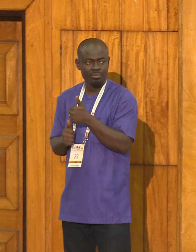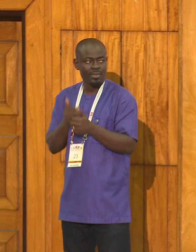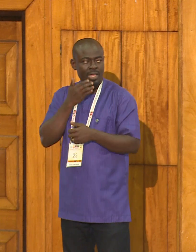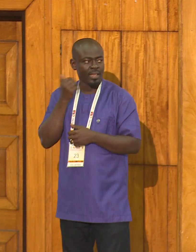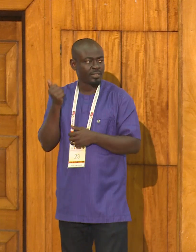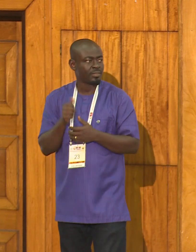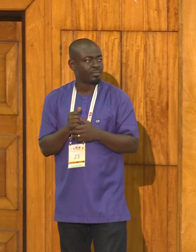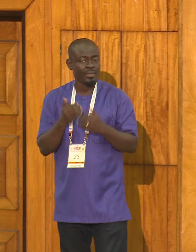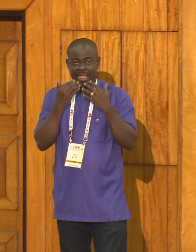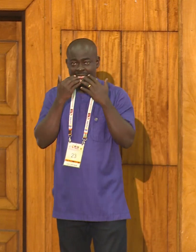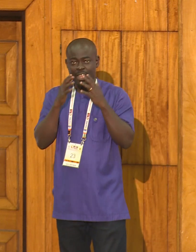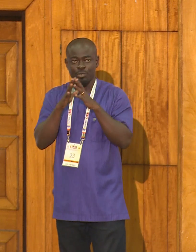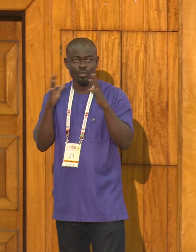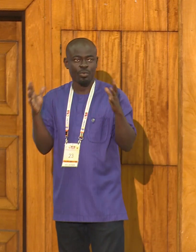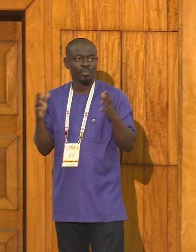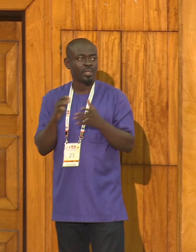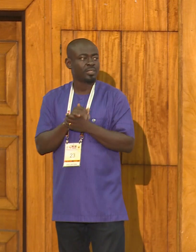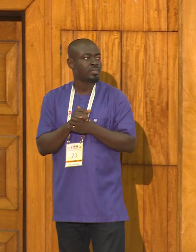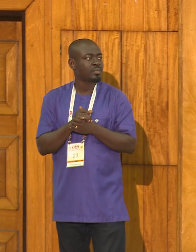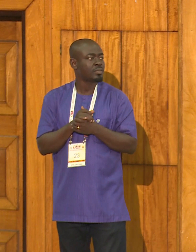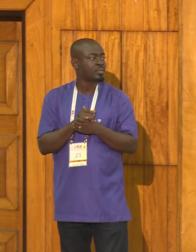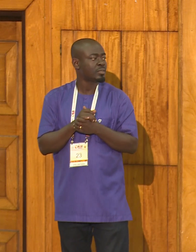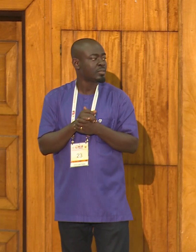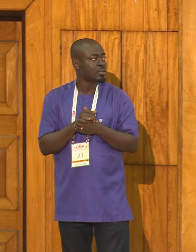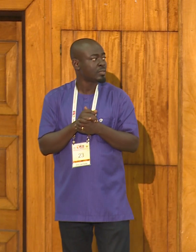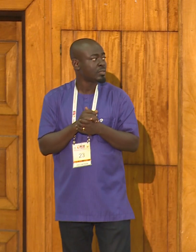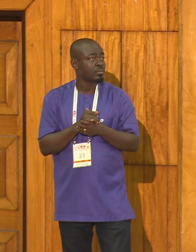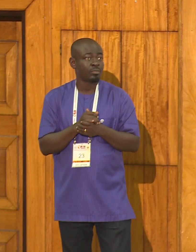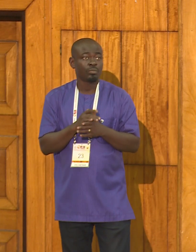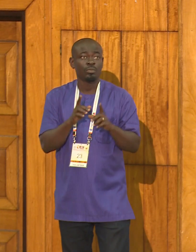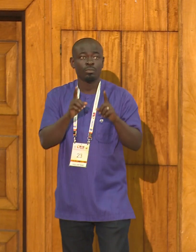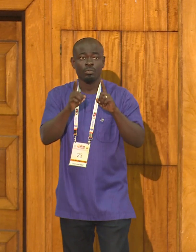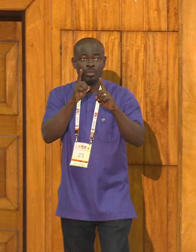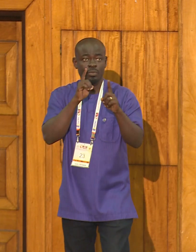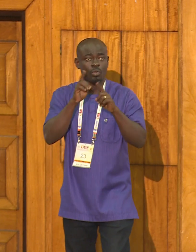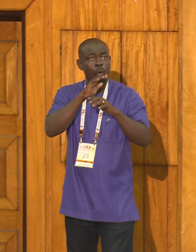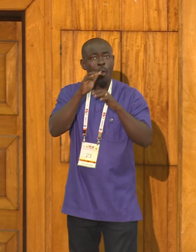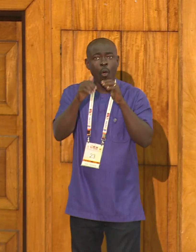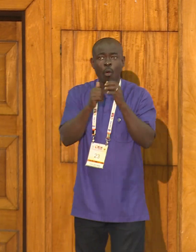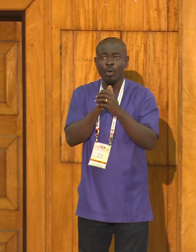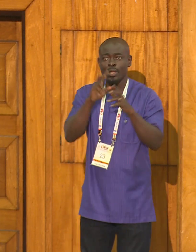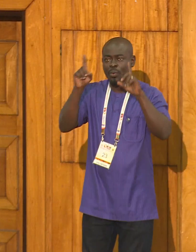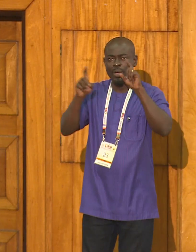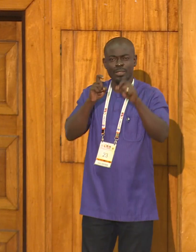much, Primrose. And you have handled the issues in record time.